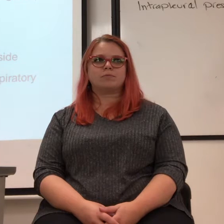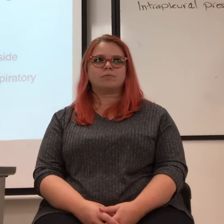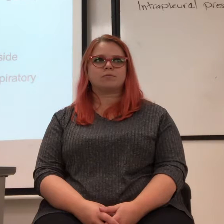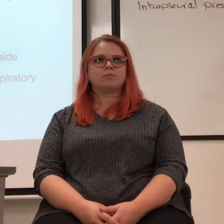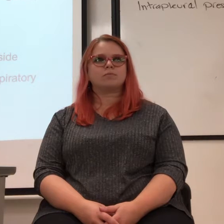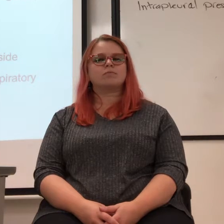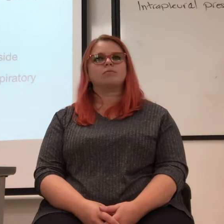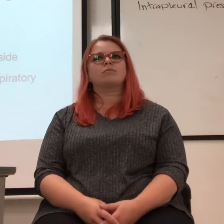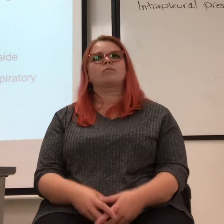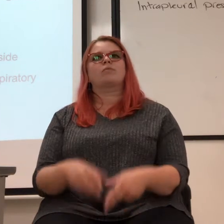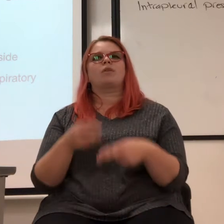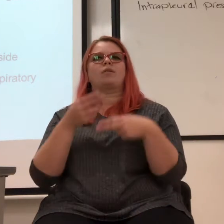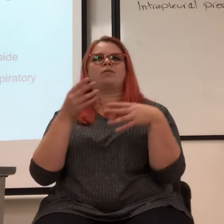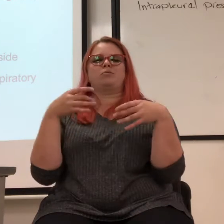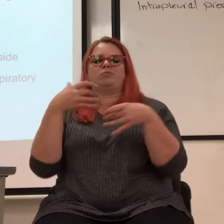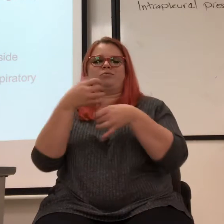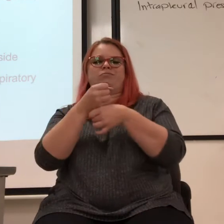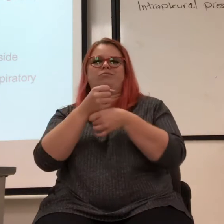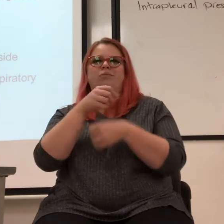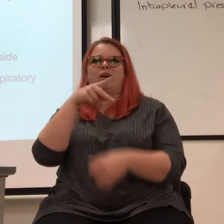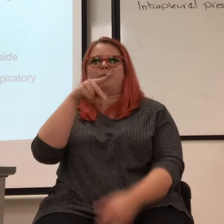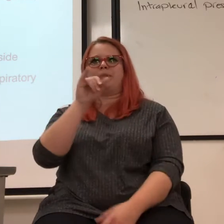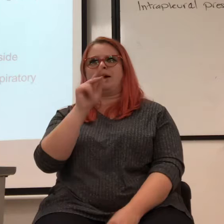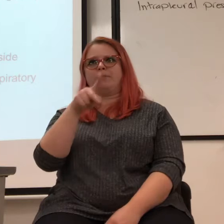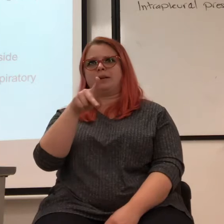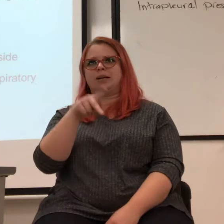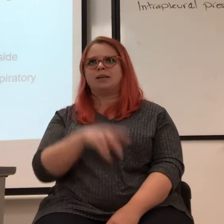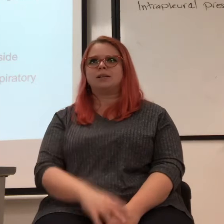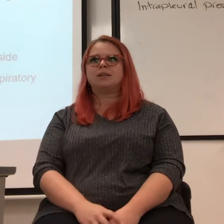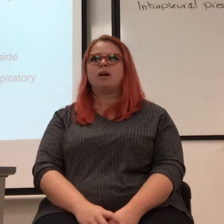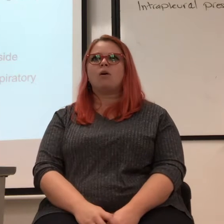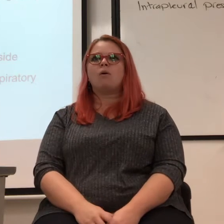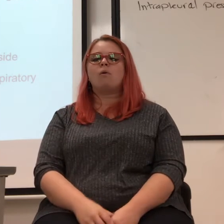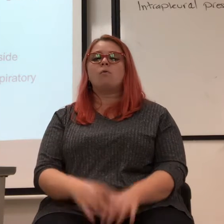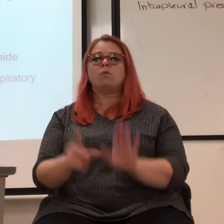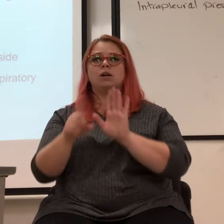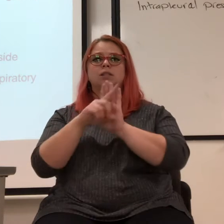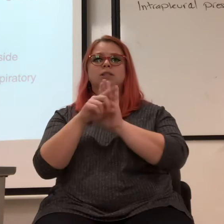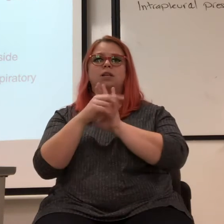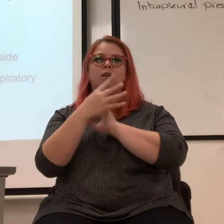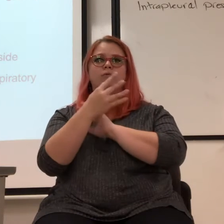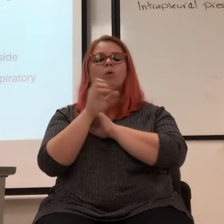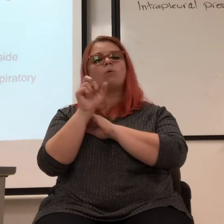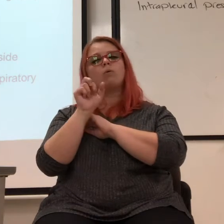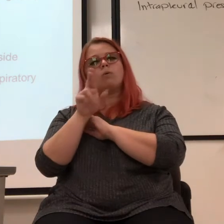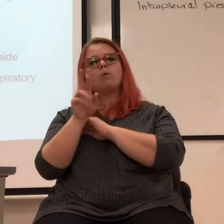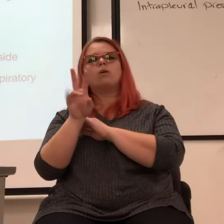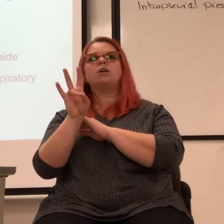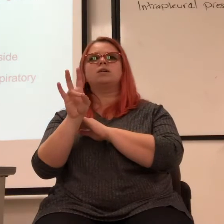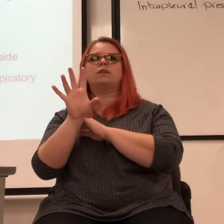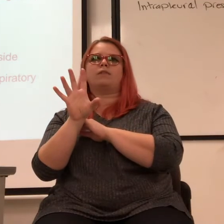I'll call it PIP for short, -4, or 756